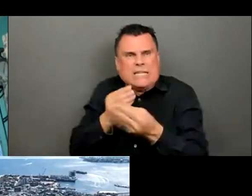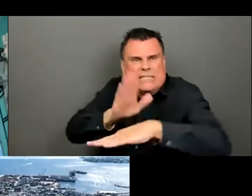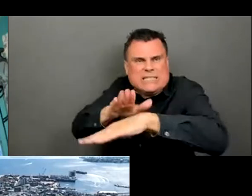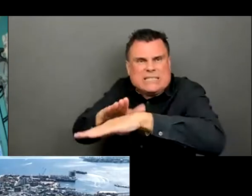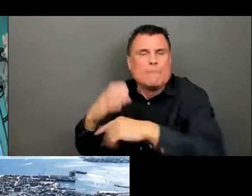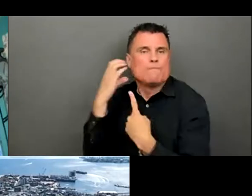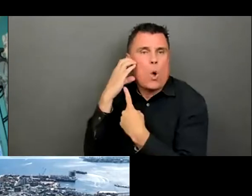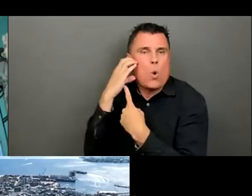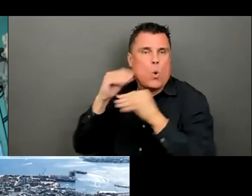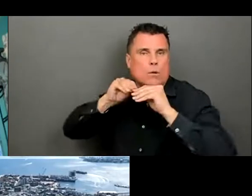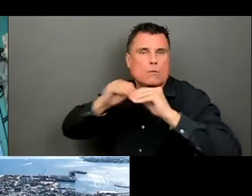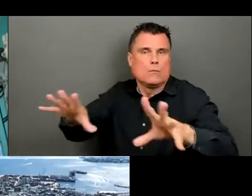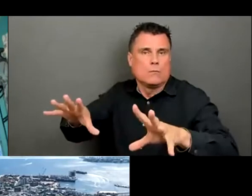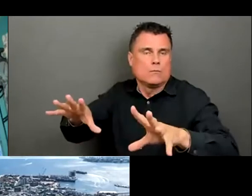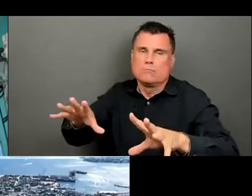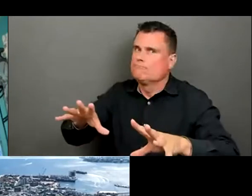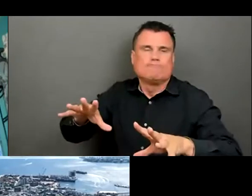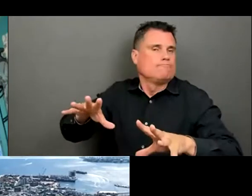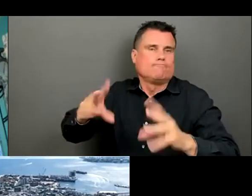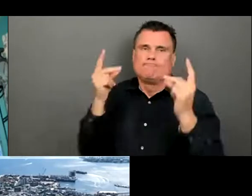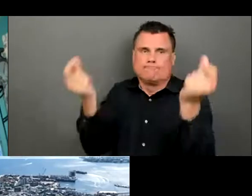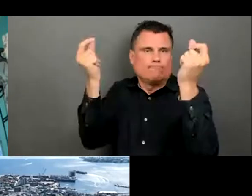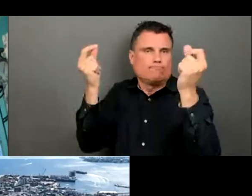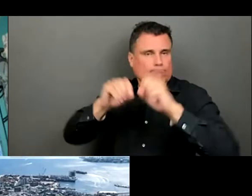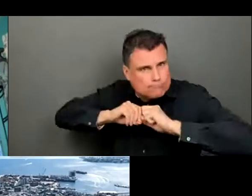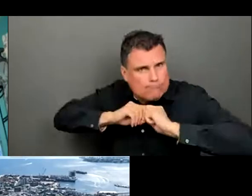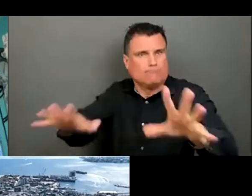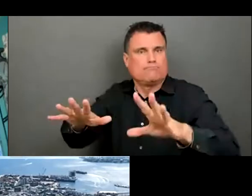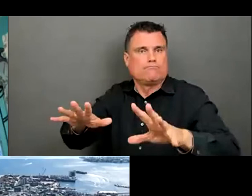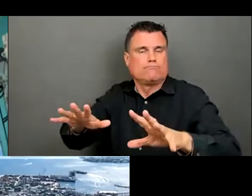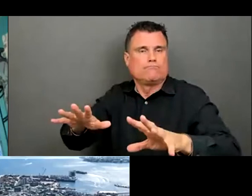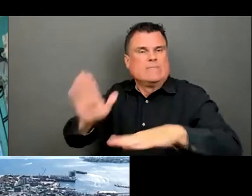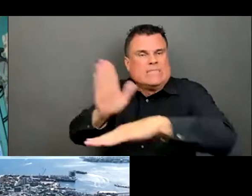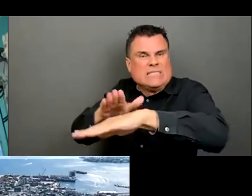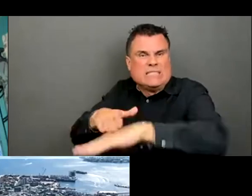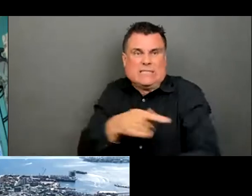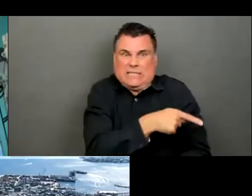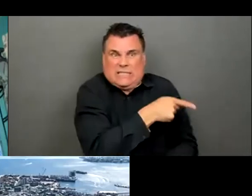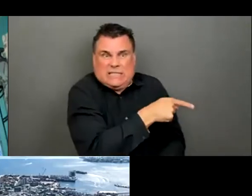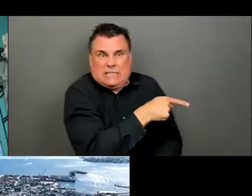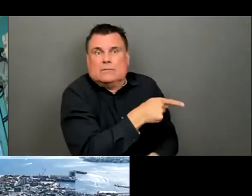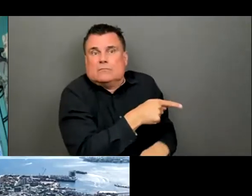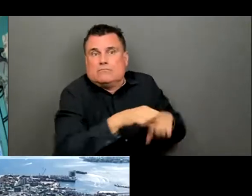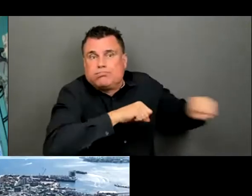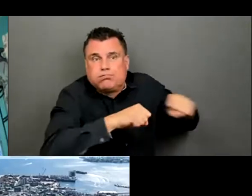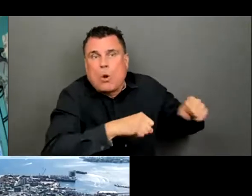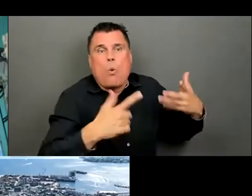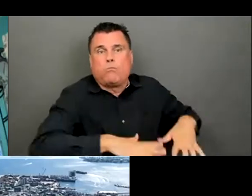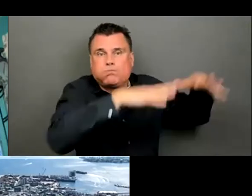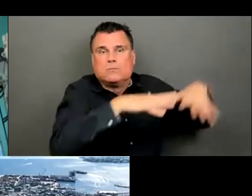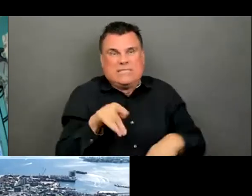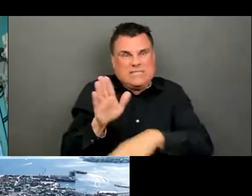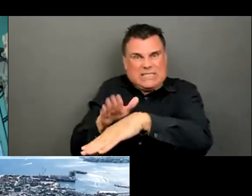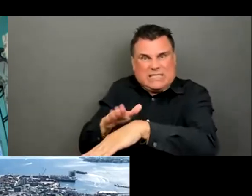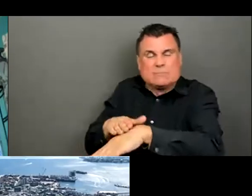delivered. This system is used for local municipalities' evacuation orders as well. Such